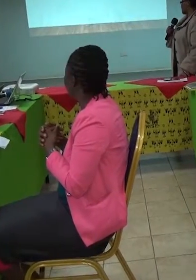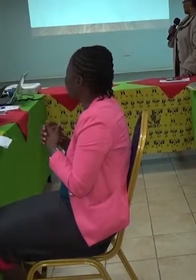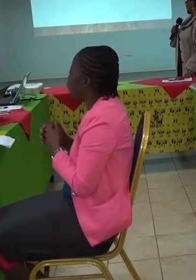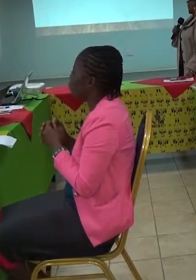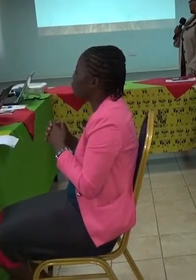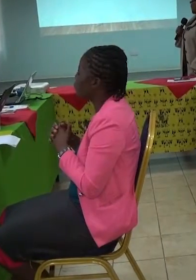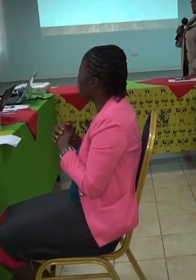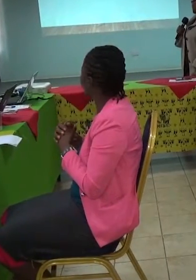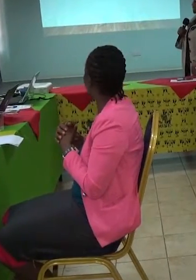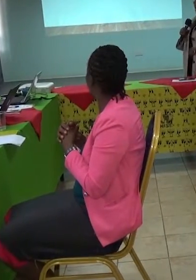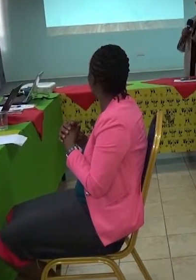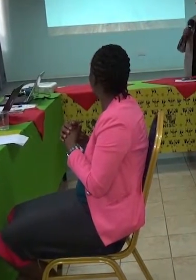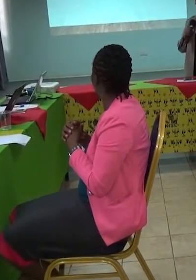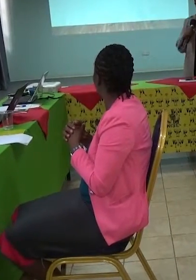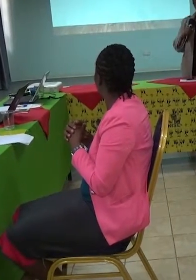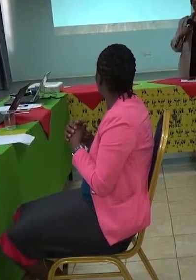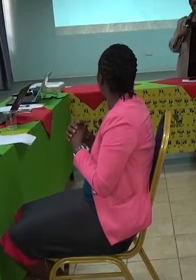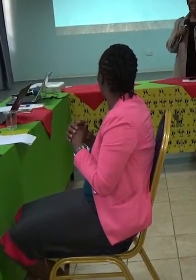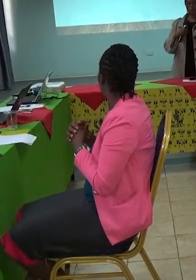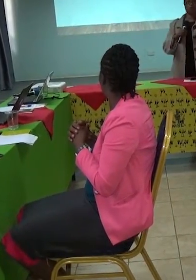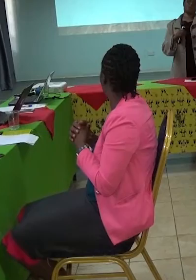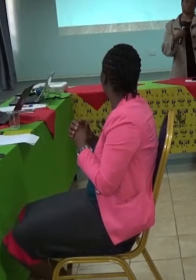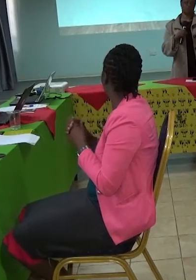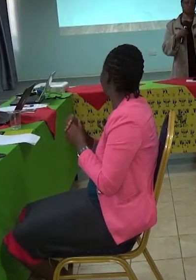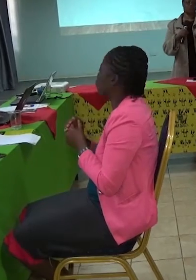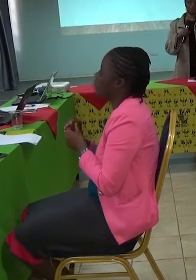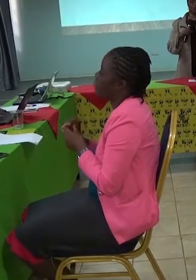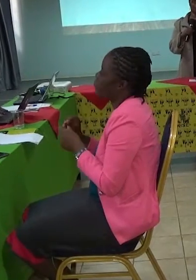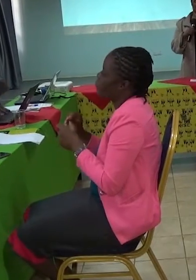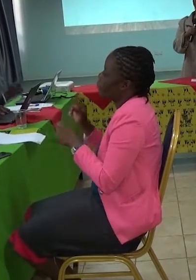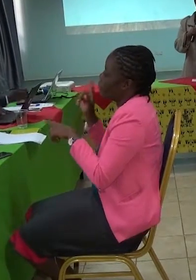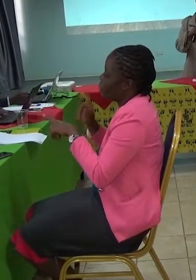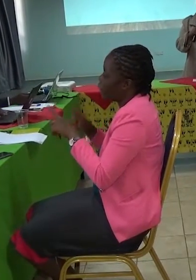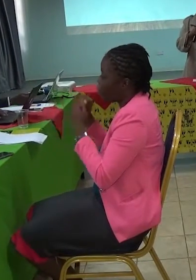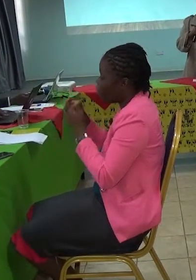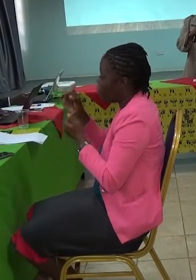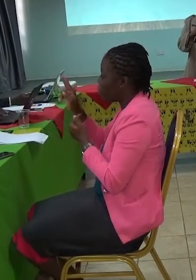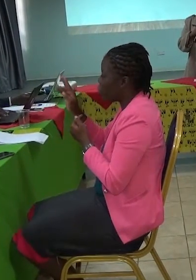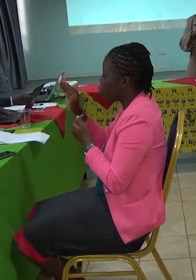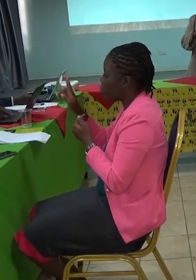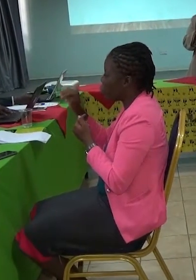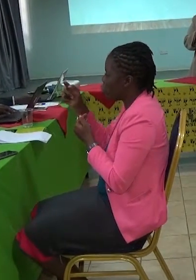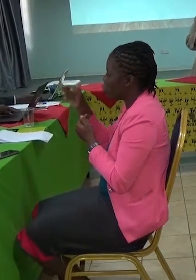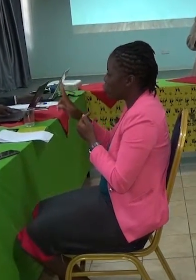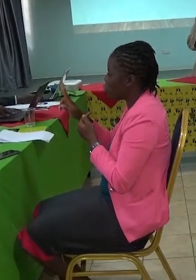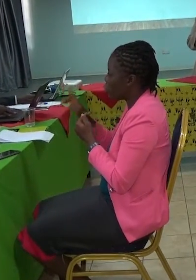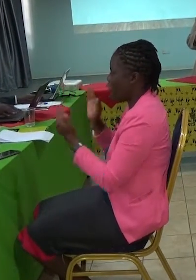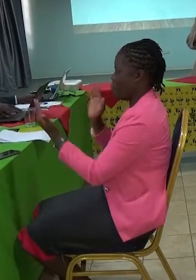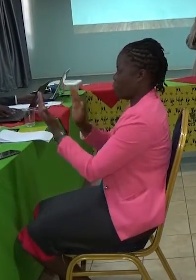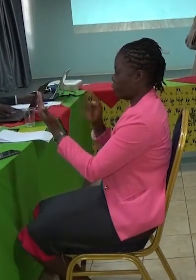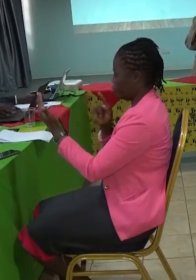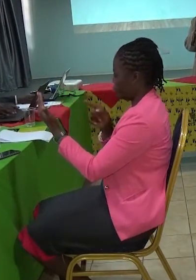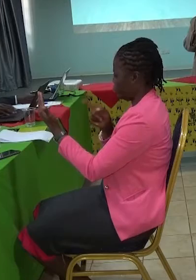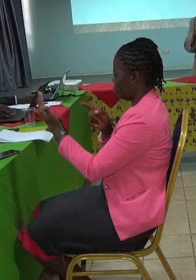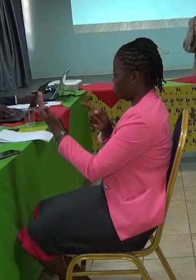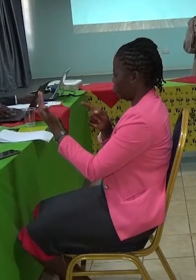disability, it gives them priority. It has the Ubuntu approach. It has the Ubuntu approach. And what I would say